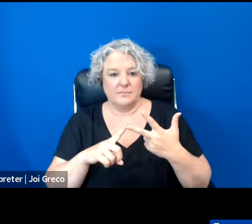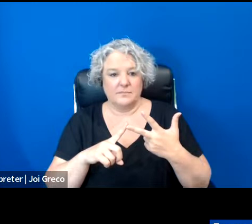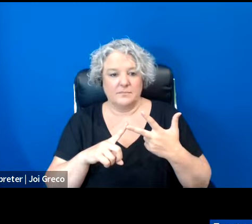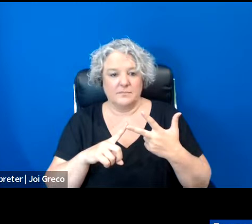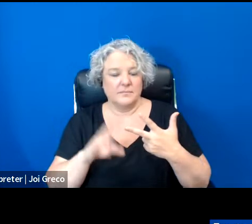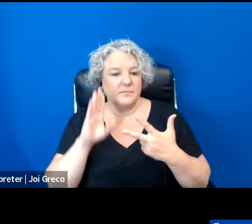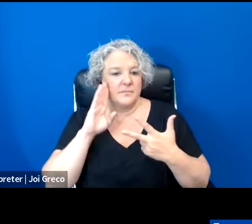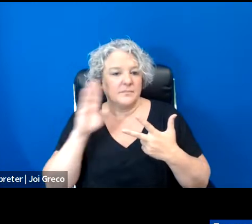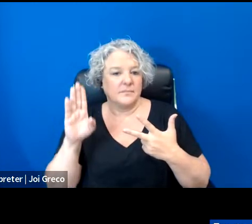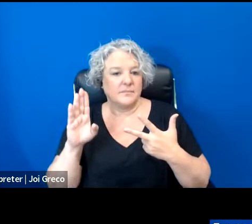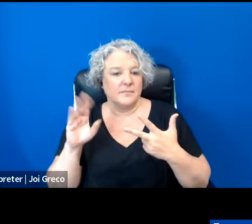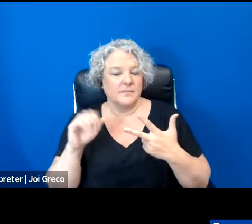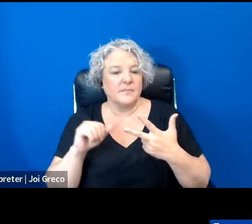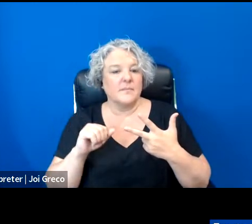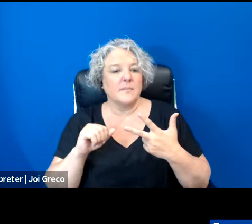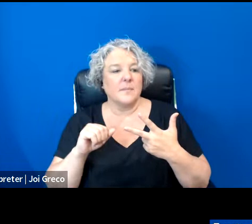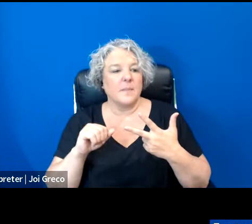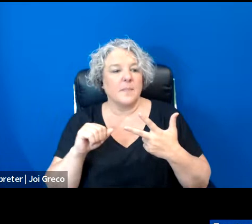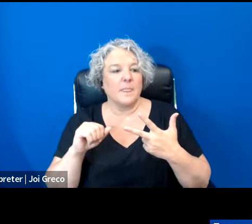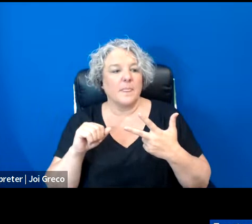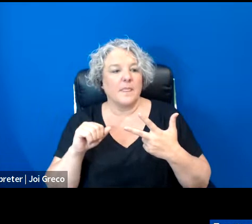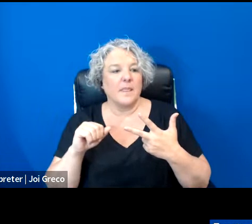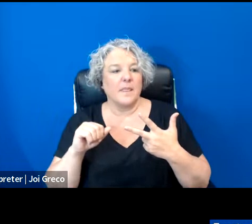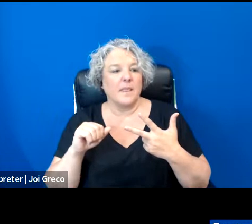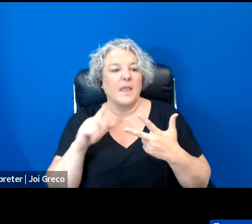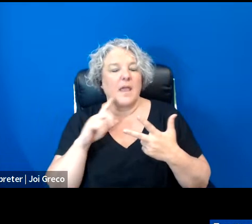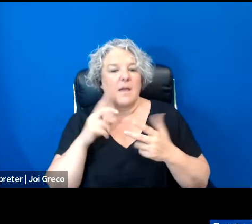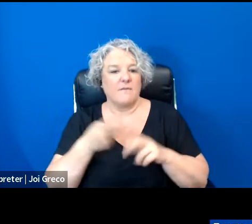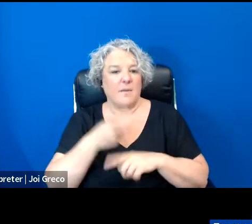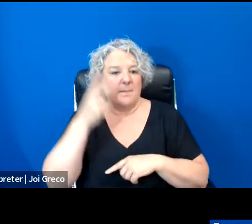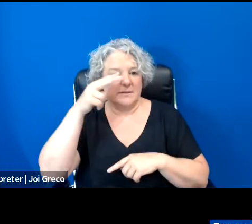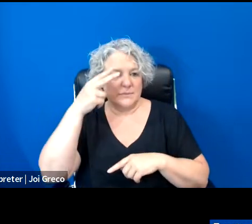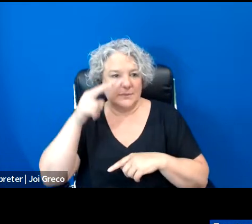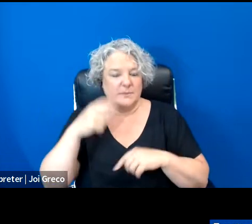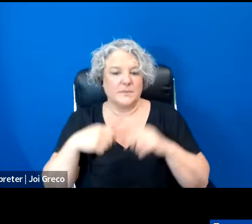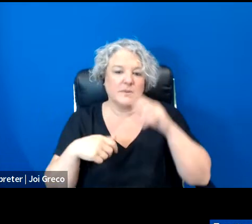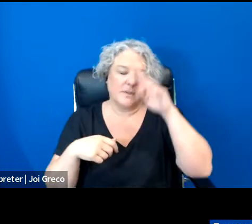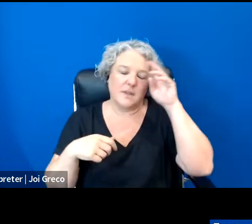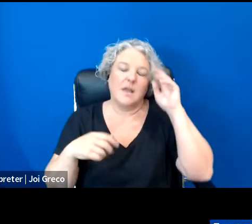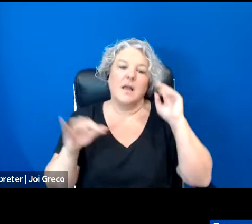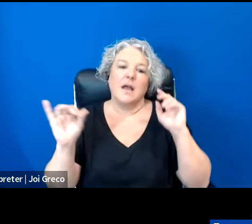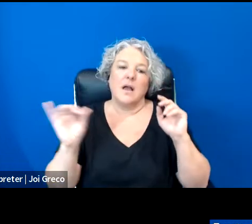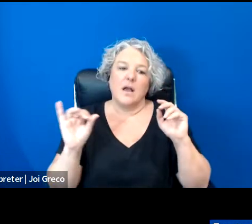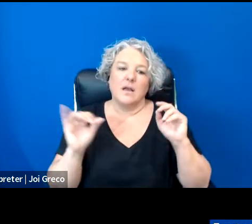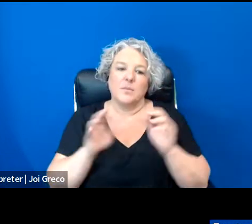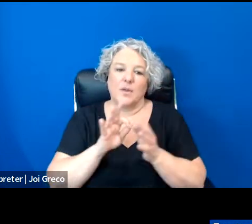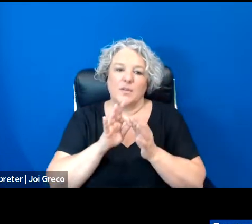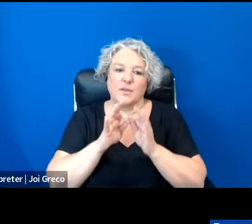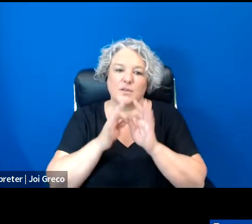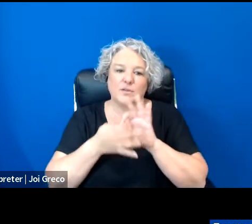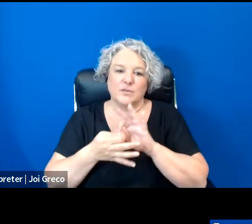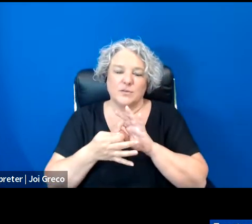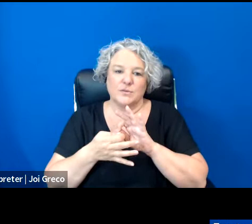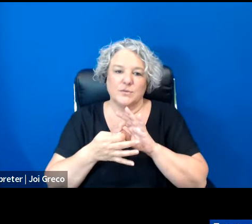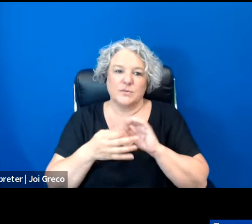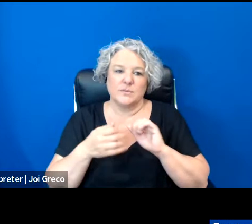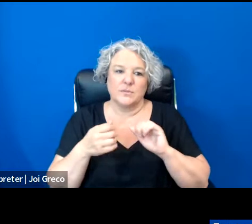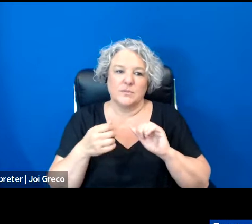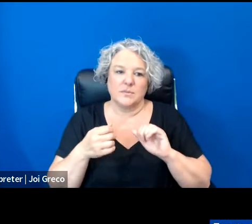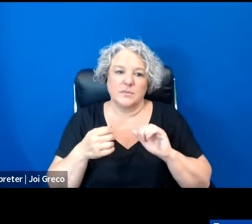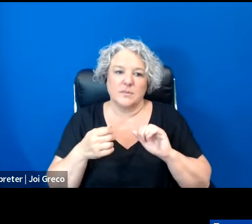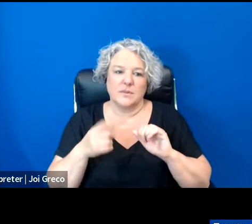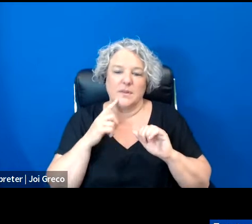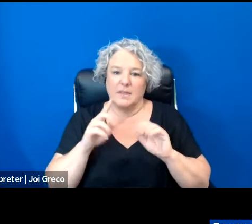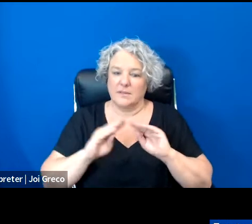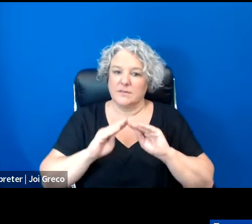Hi, I'm Raul Pacheco Vega. I'm a professor at Flex in Mexico. And I'm also an interpretivist, just that is very